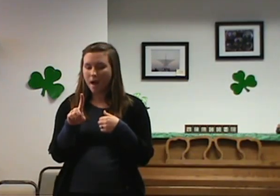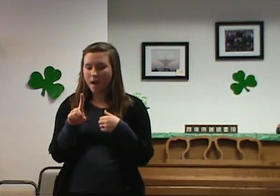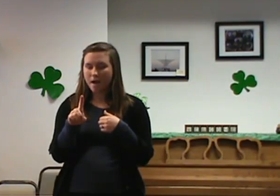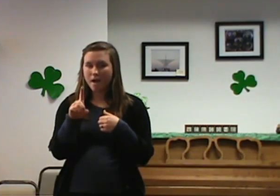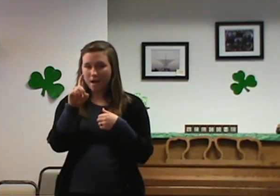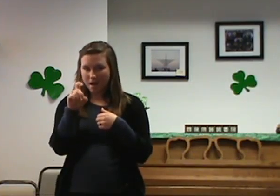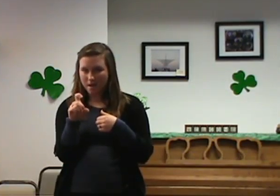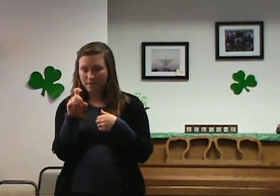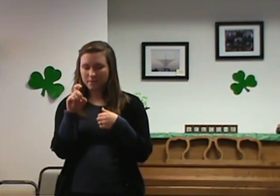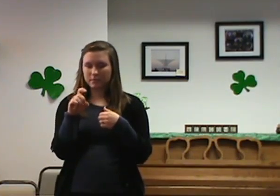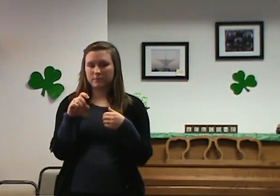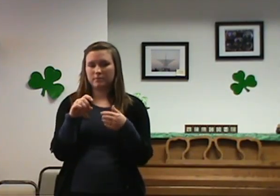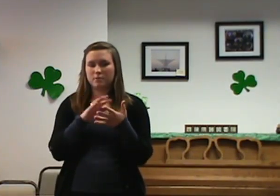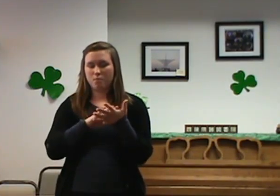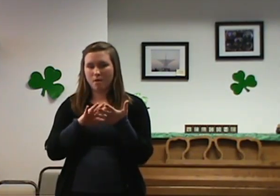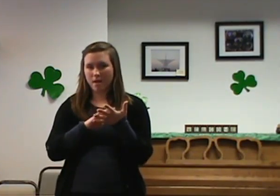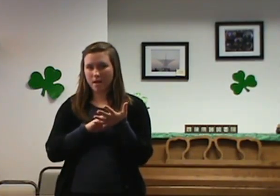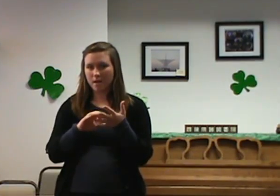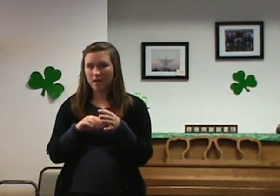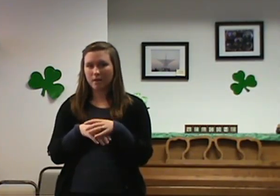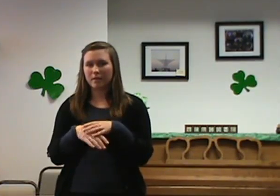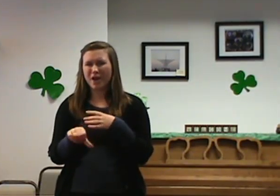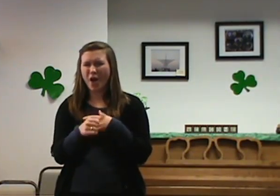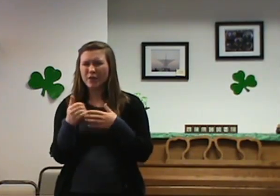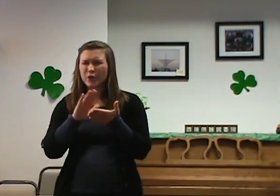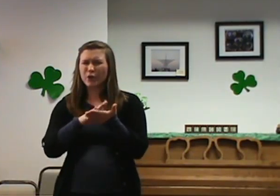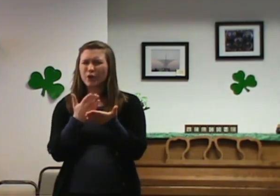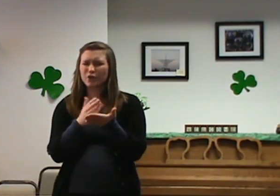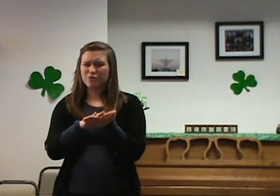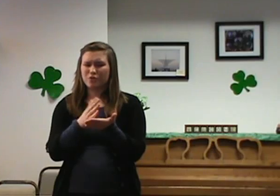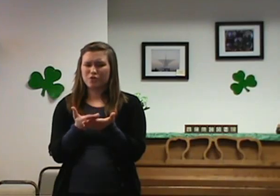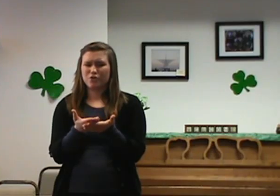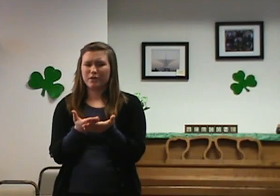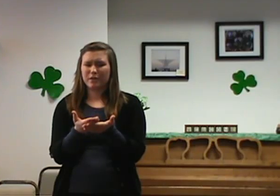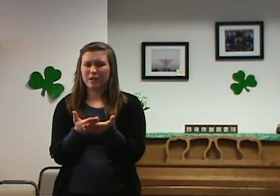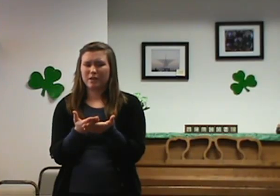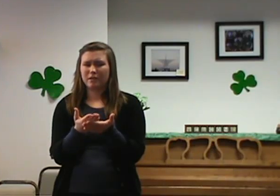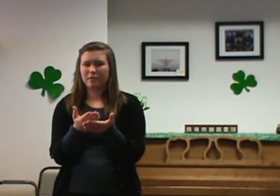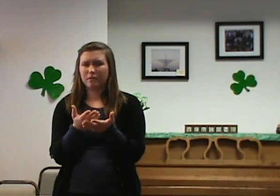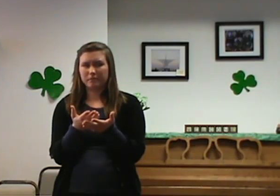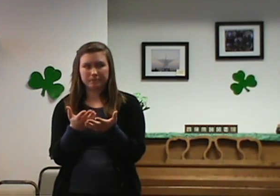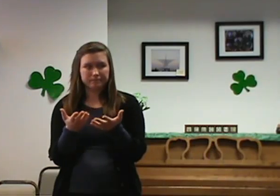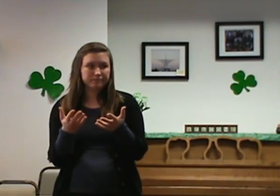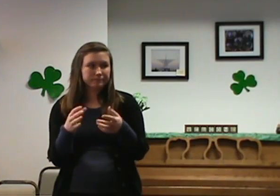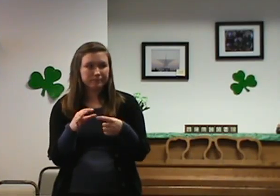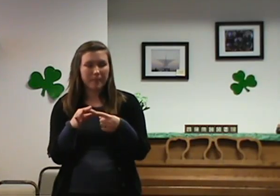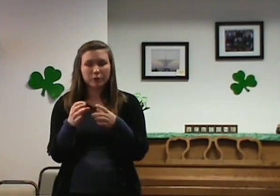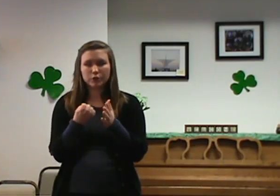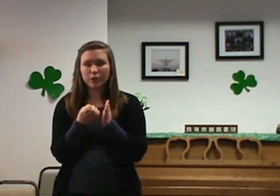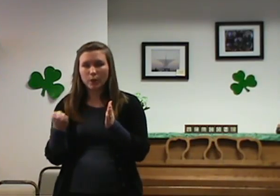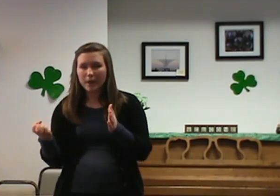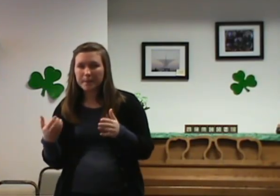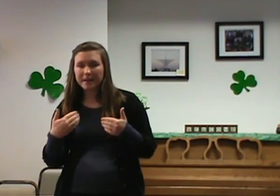pot watchers and different, scales, talking scales. I also have talking scales, regular size.